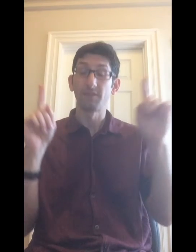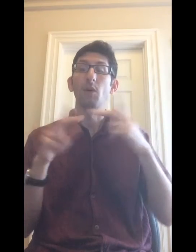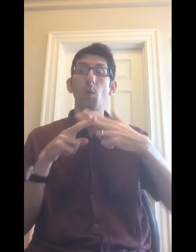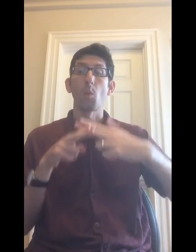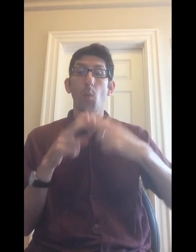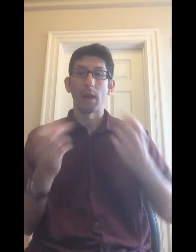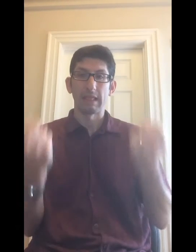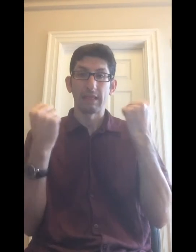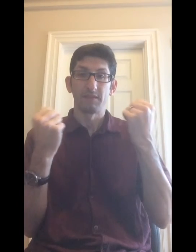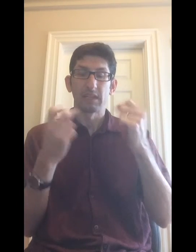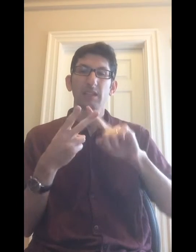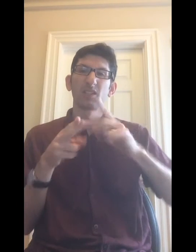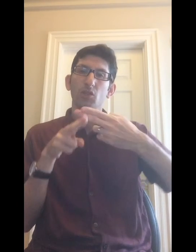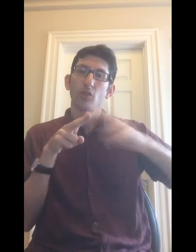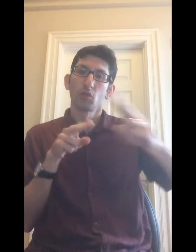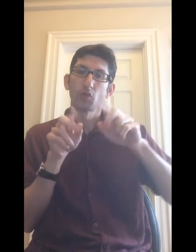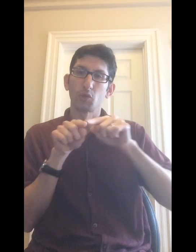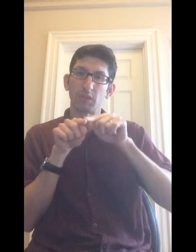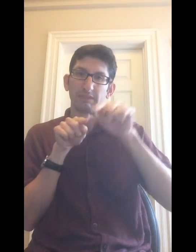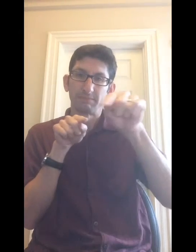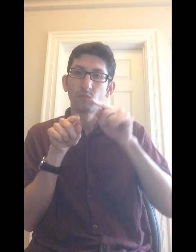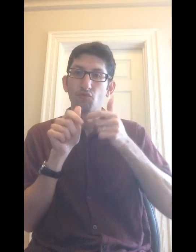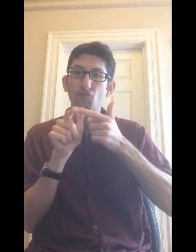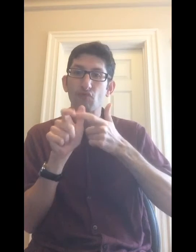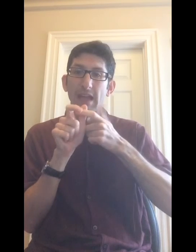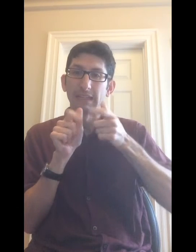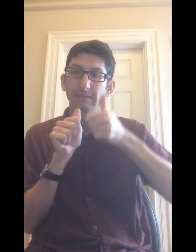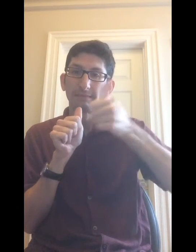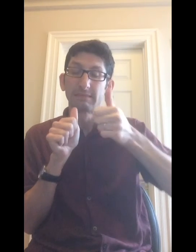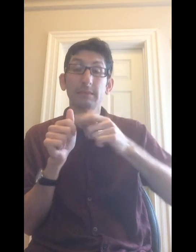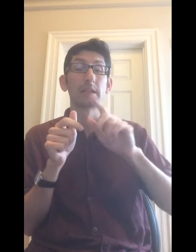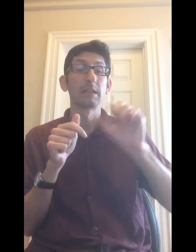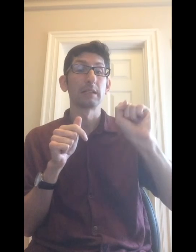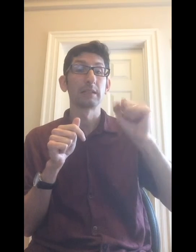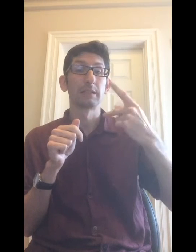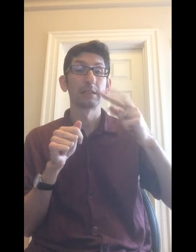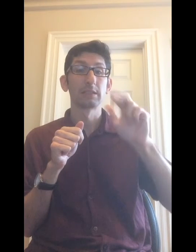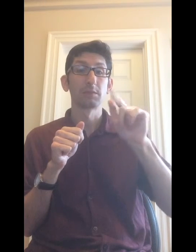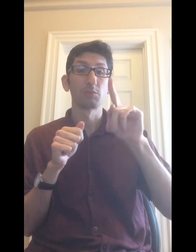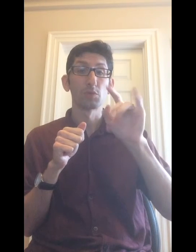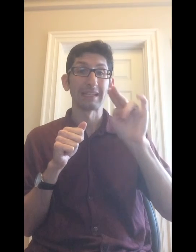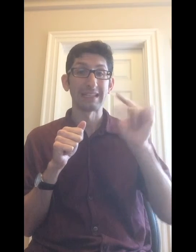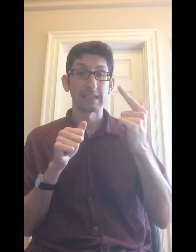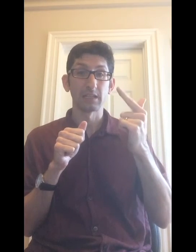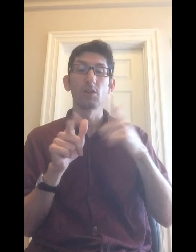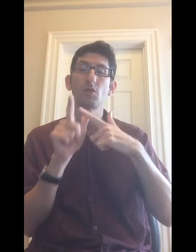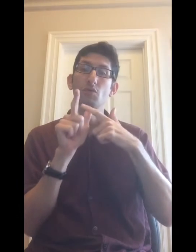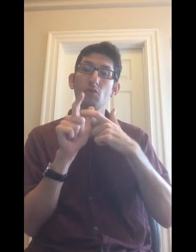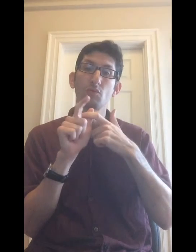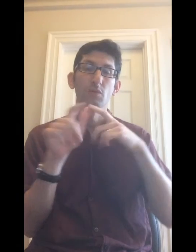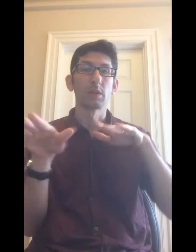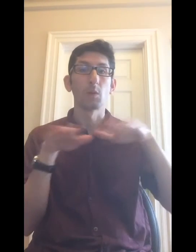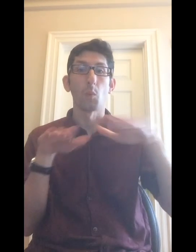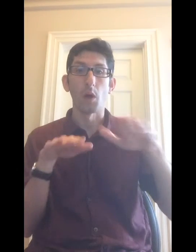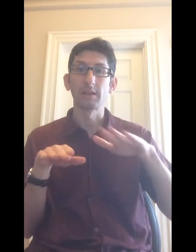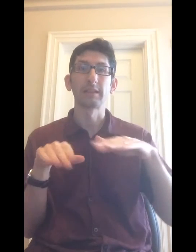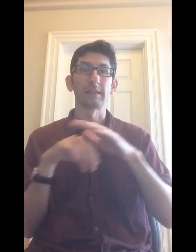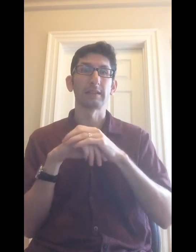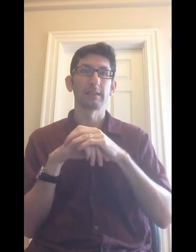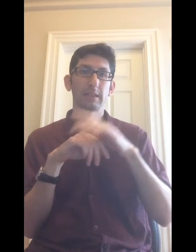running, sprinting, walking, high intensity interval, metabolic conditioning, gymnastics,